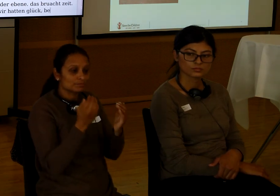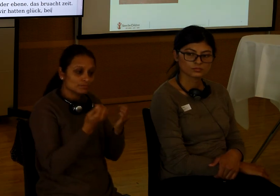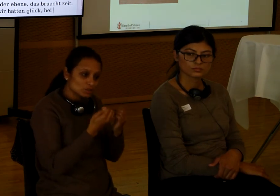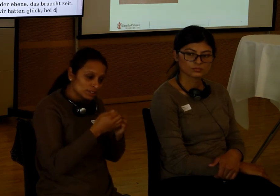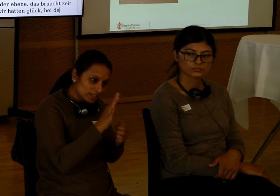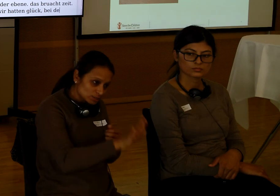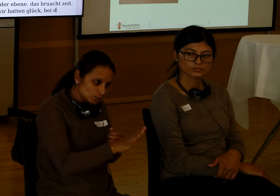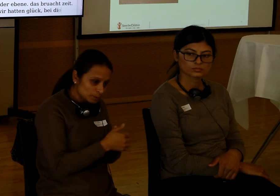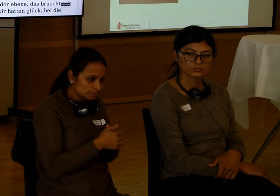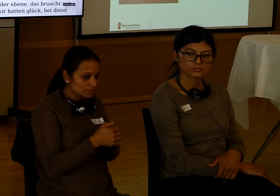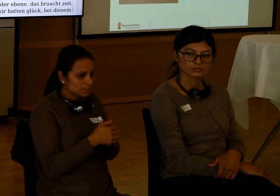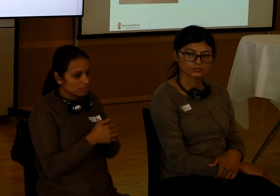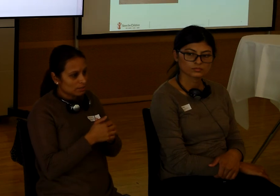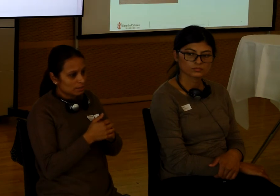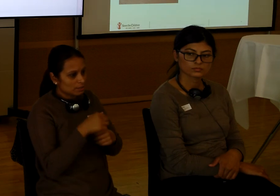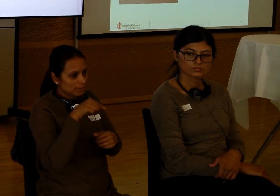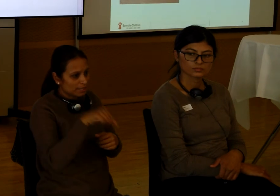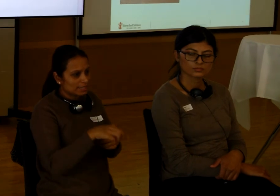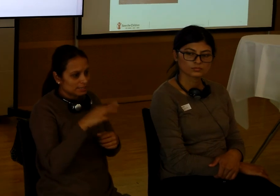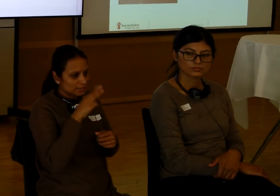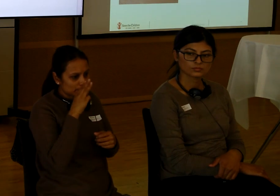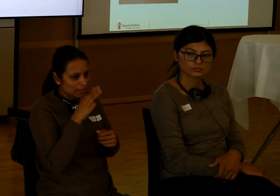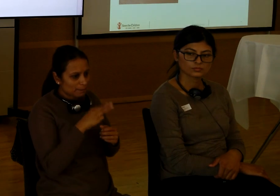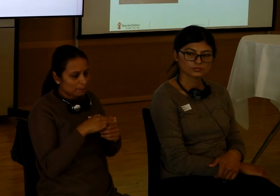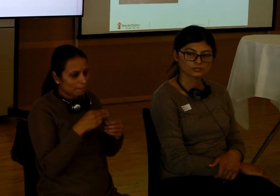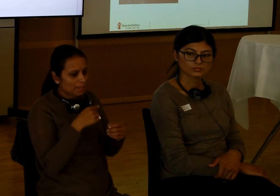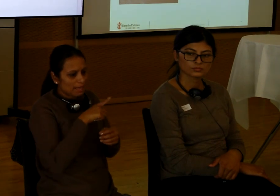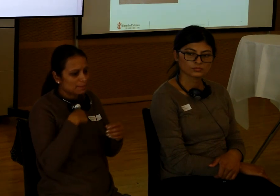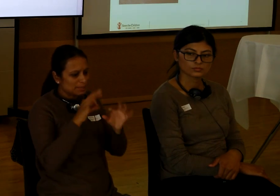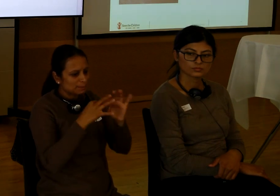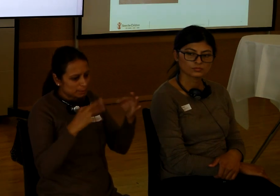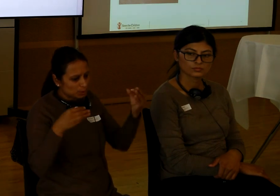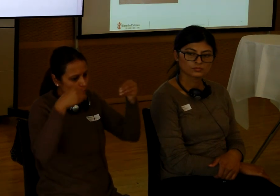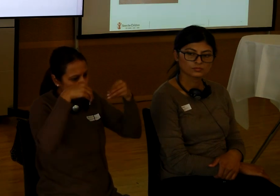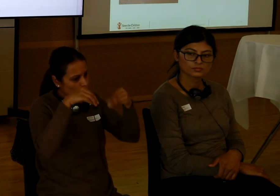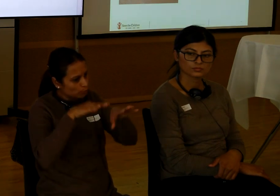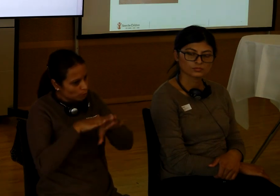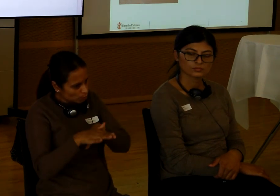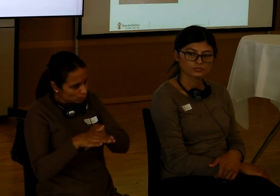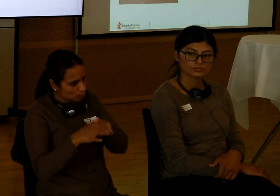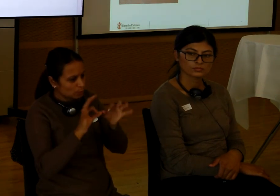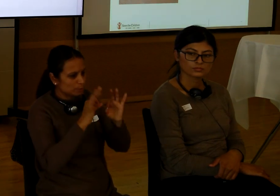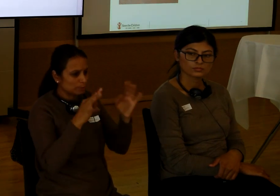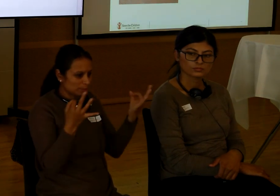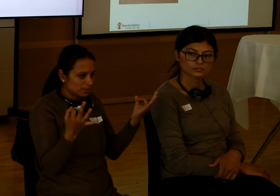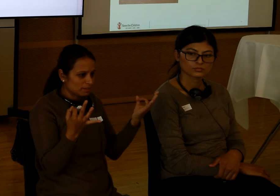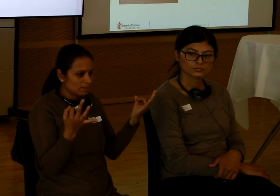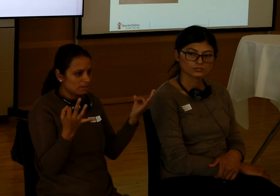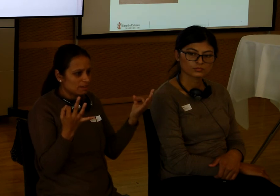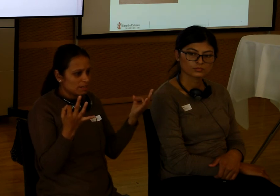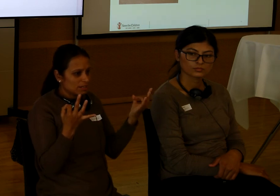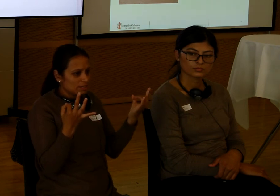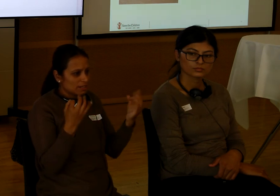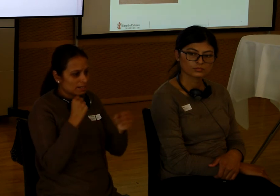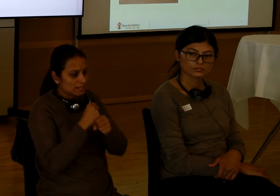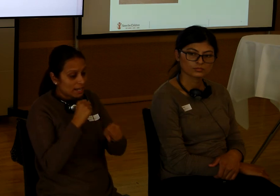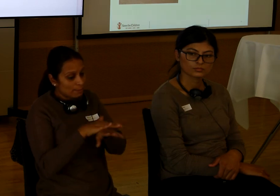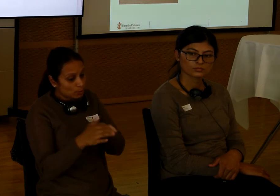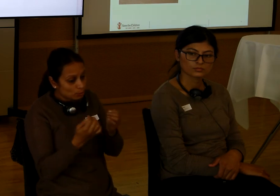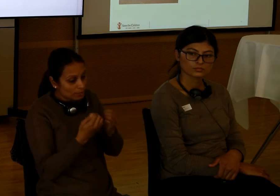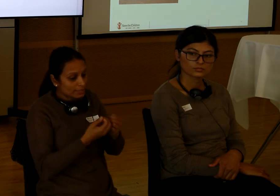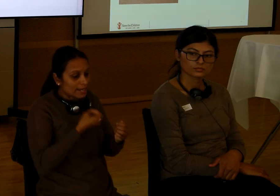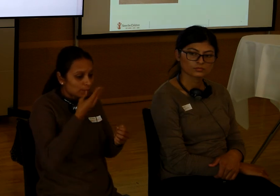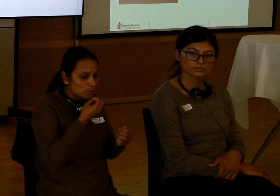pilot innovative approaches, gather evidence, and thereby gain more credibility also for our advocacy